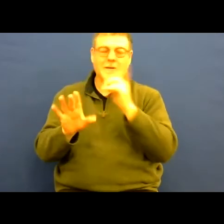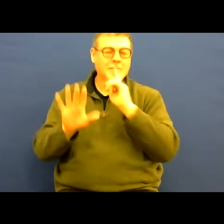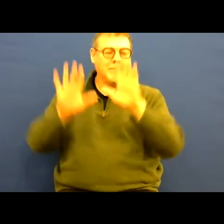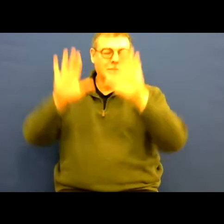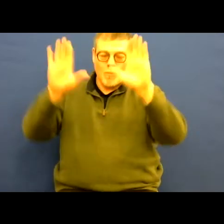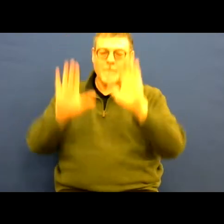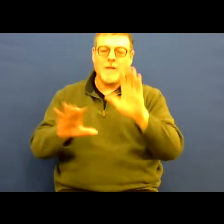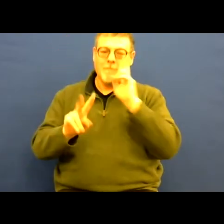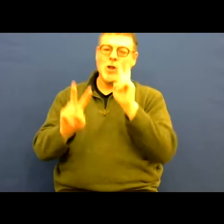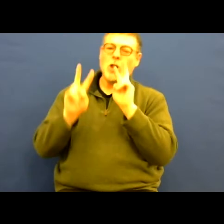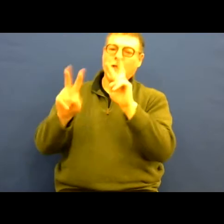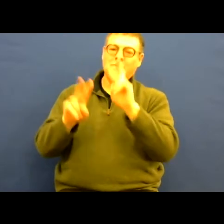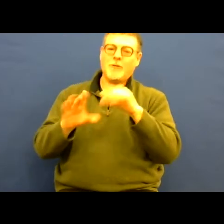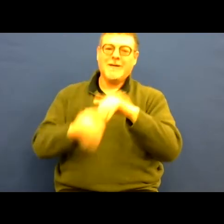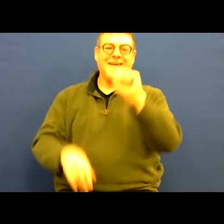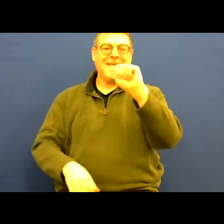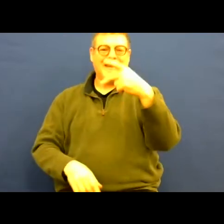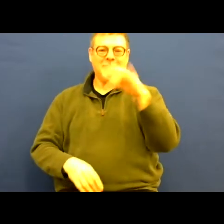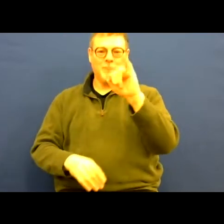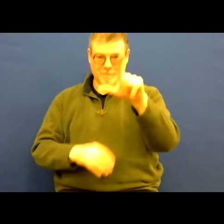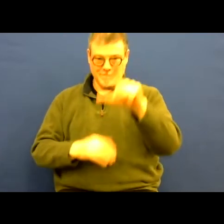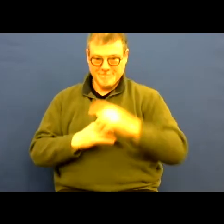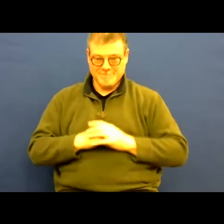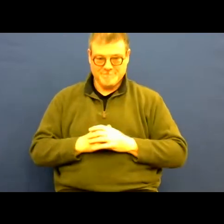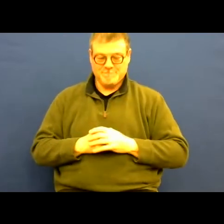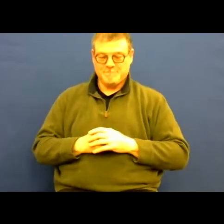moment that we're looking forward to in April.